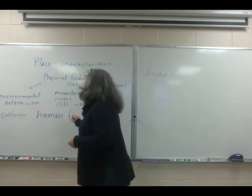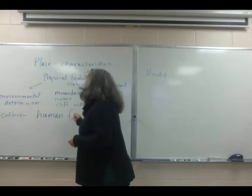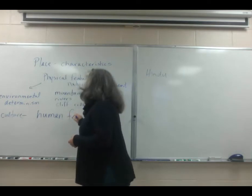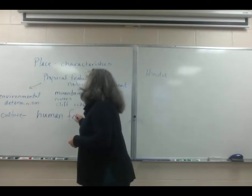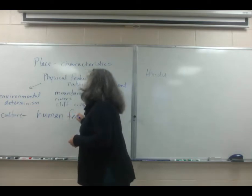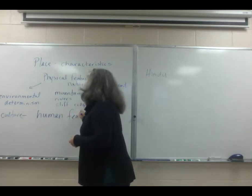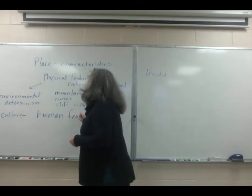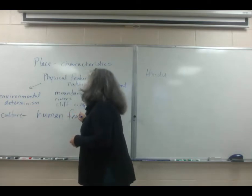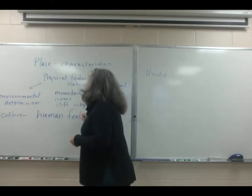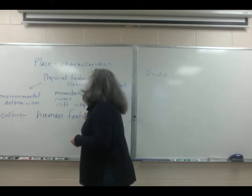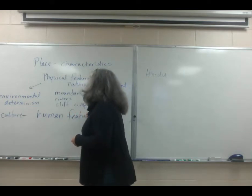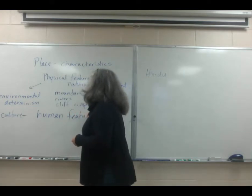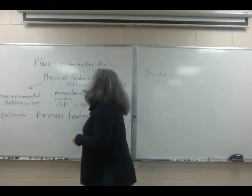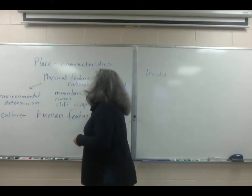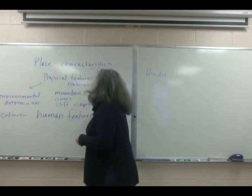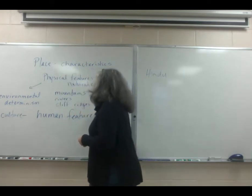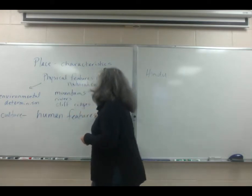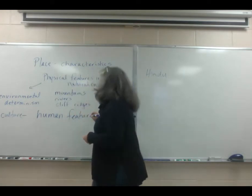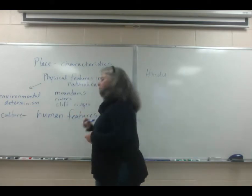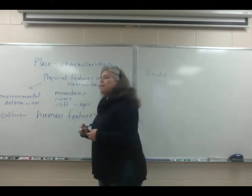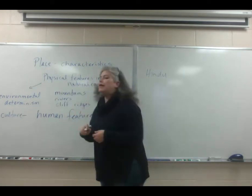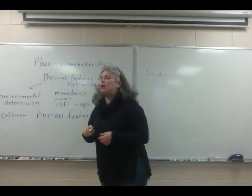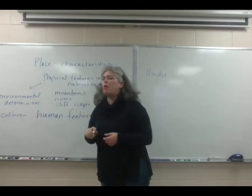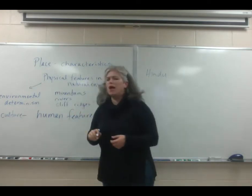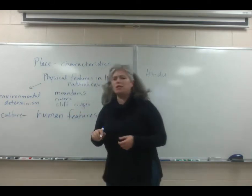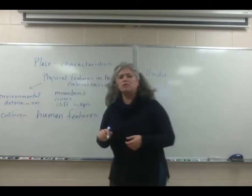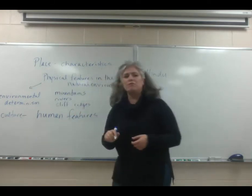features to a place. Meaning what?